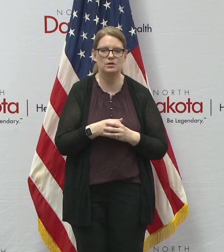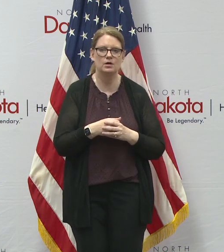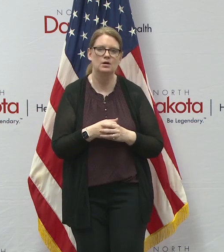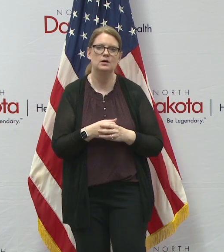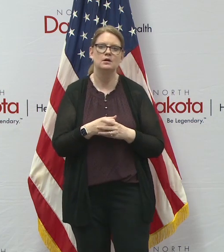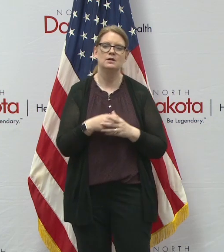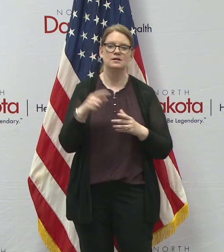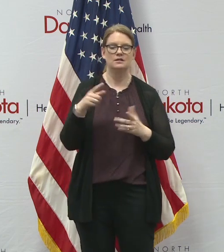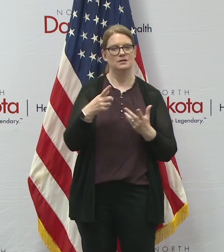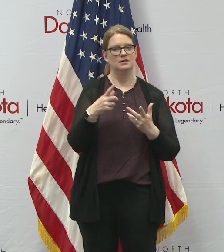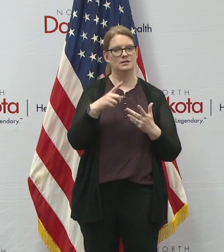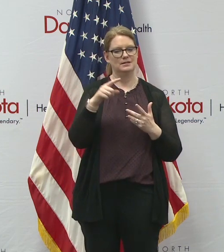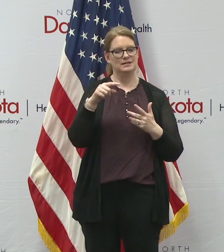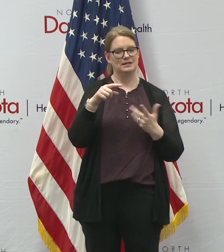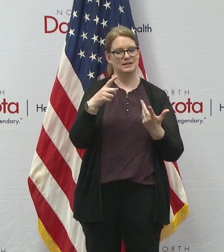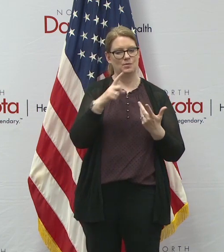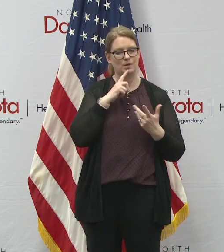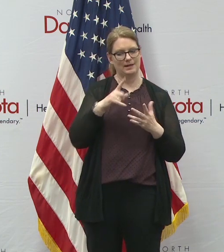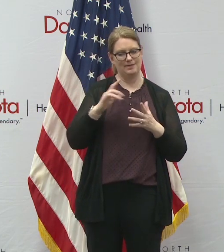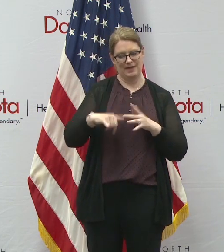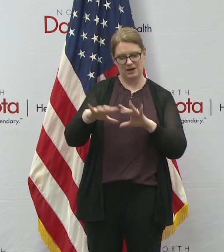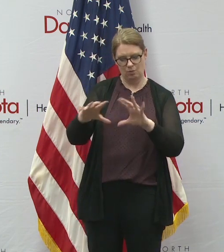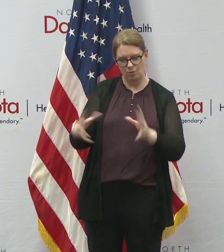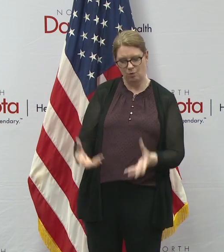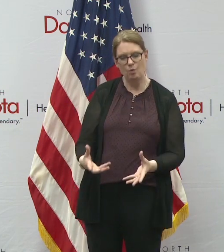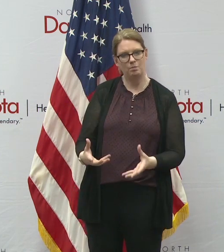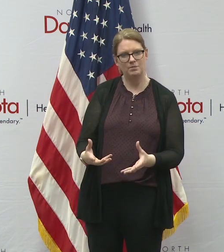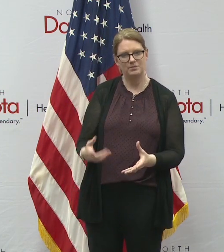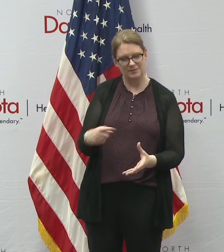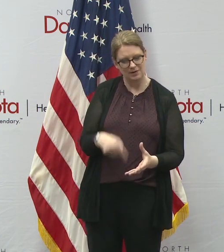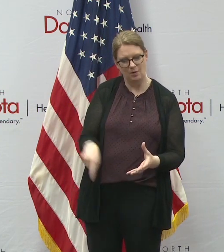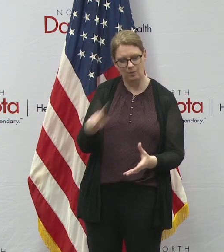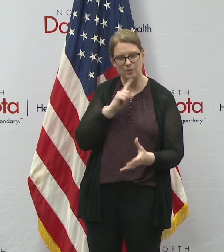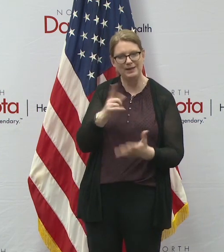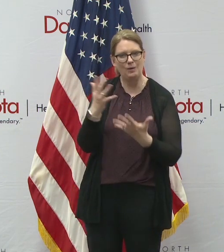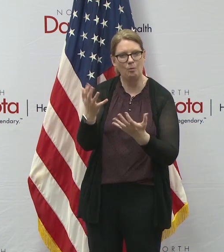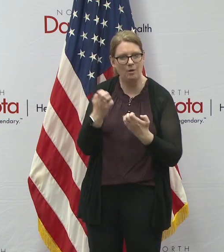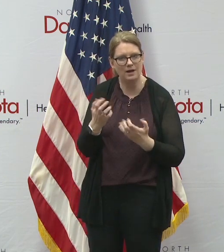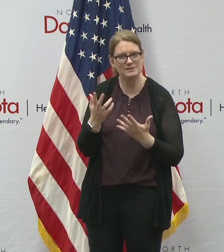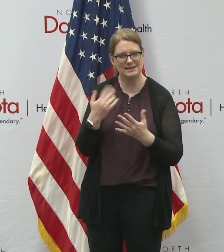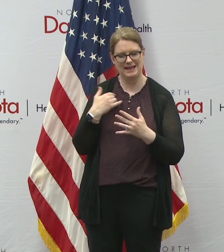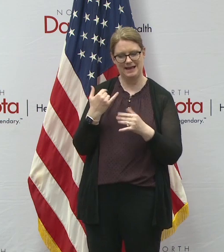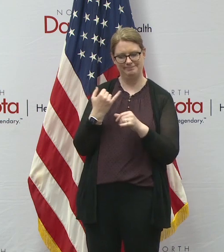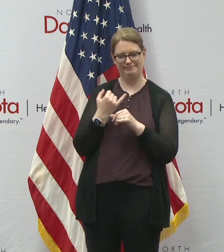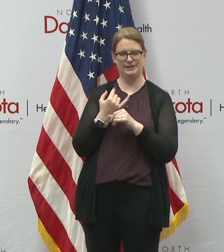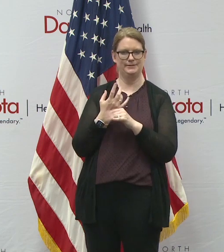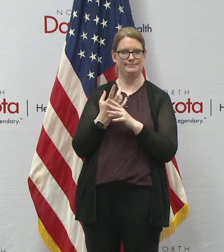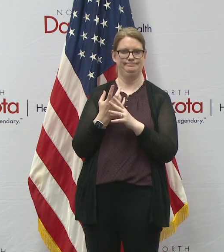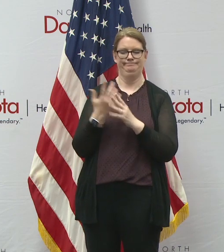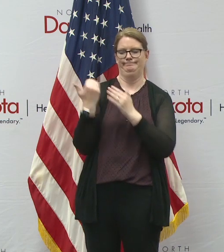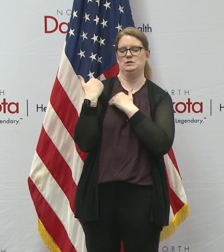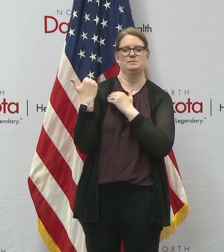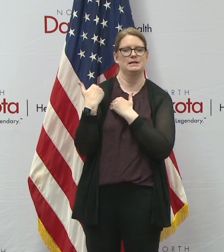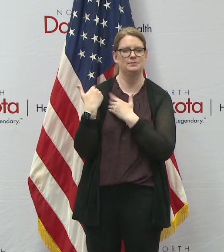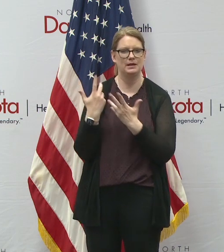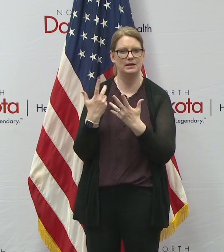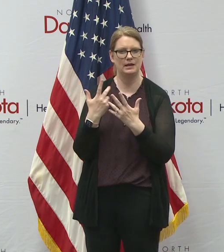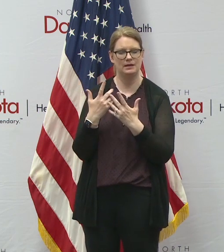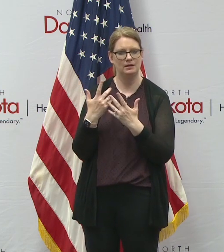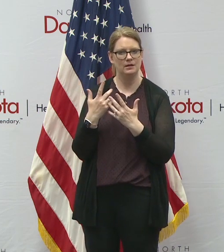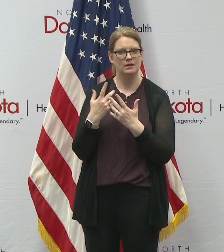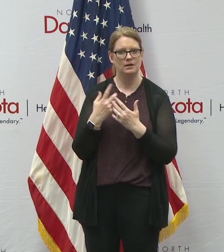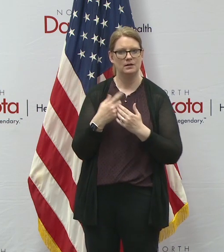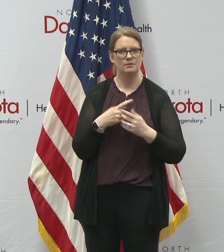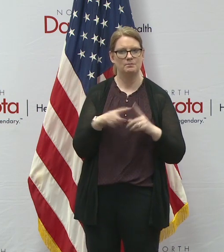responsibility among that generation. I mean, one of the biggest elements of social responsibility right now is